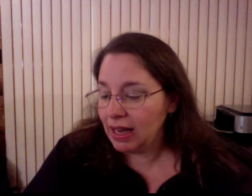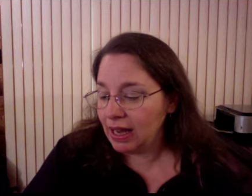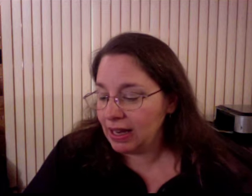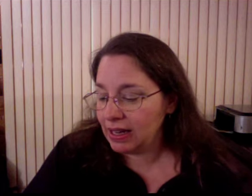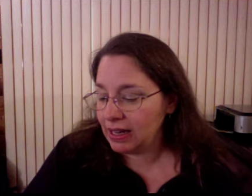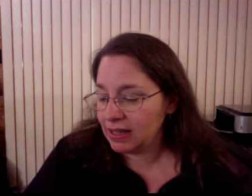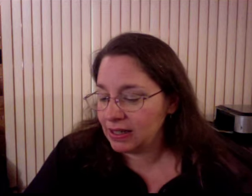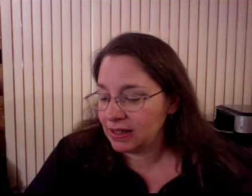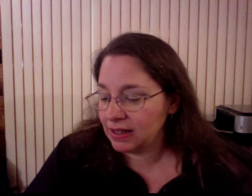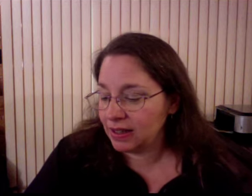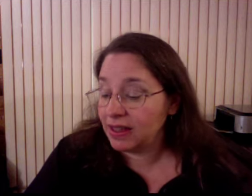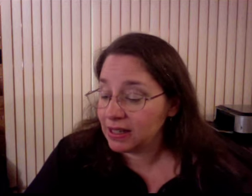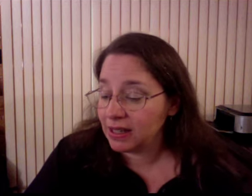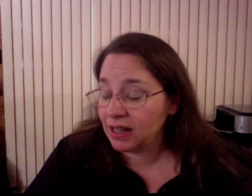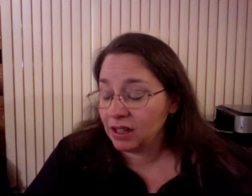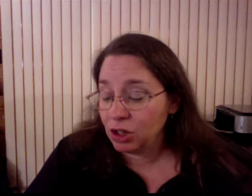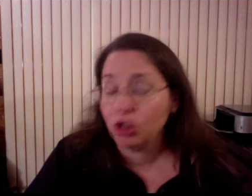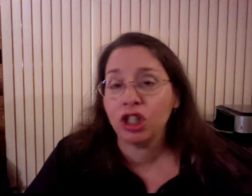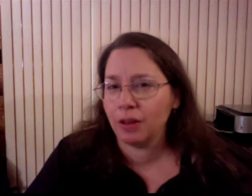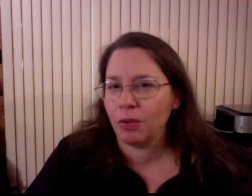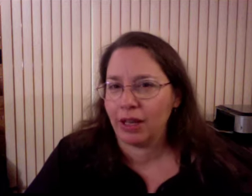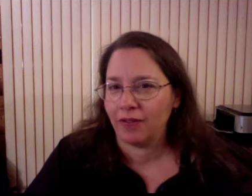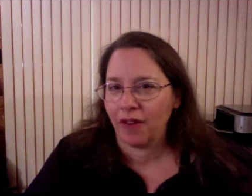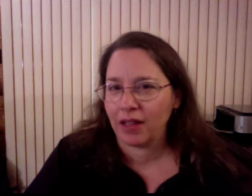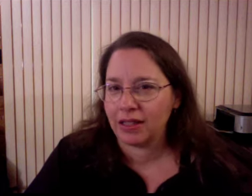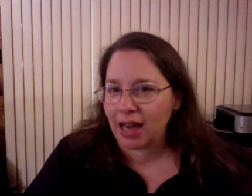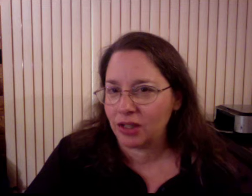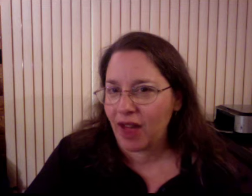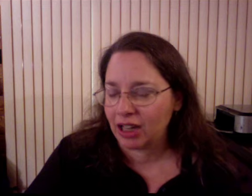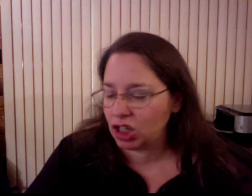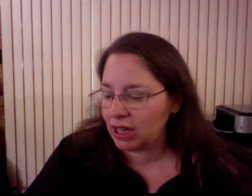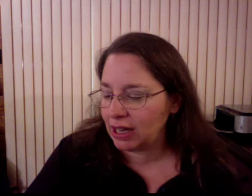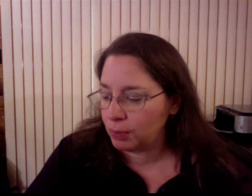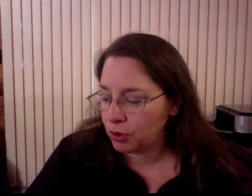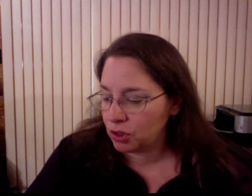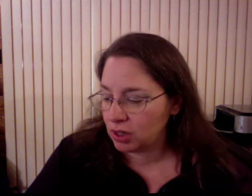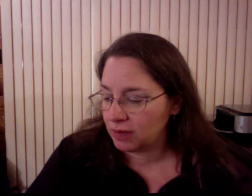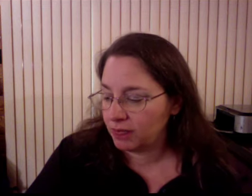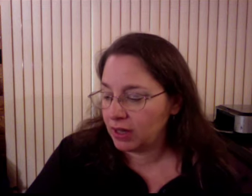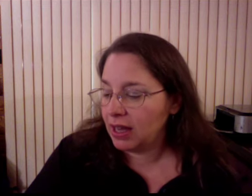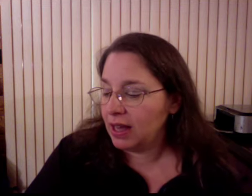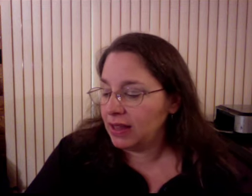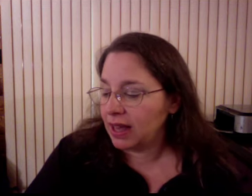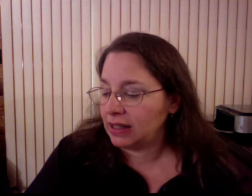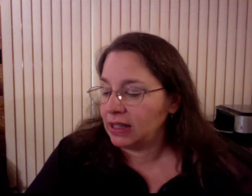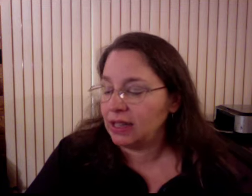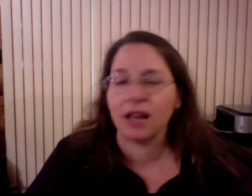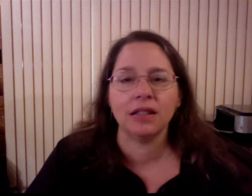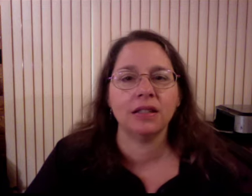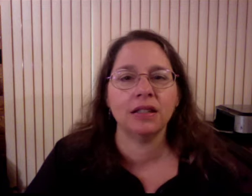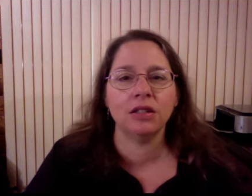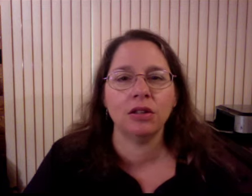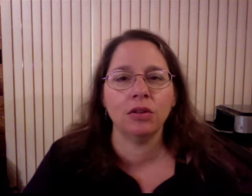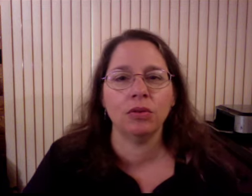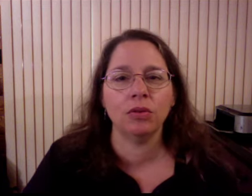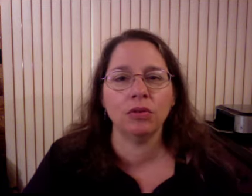It is this illusion that we can find satisfaction in a person that leads us to